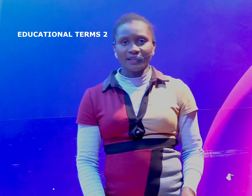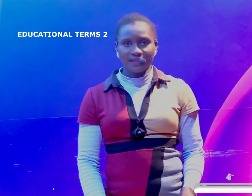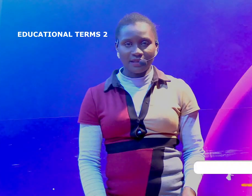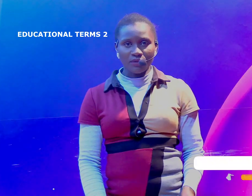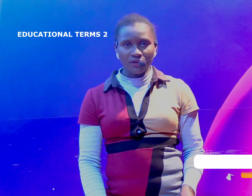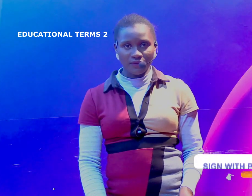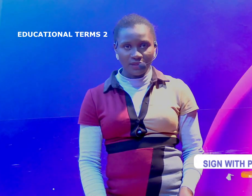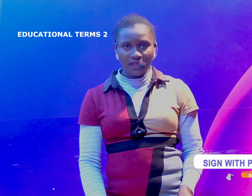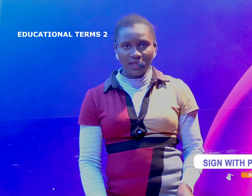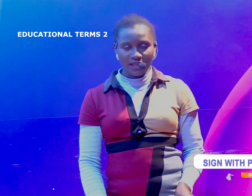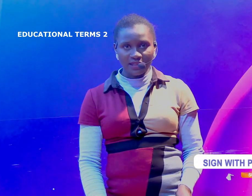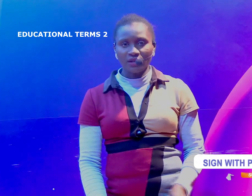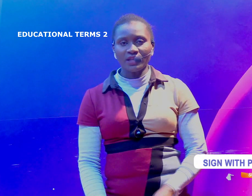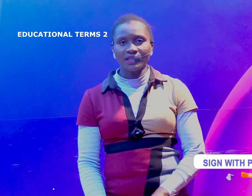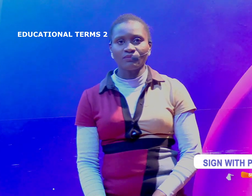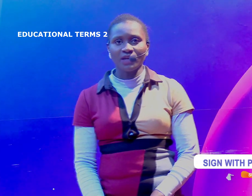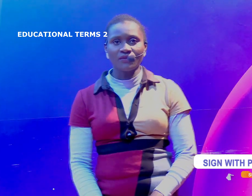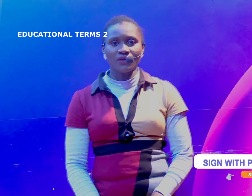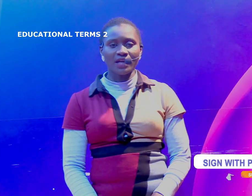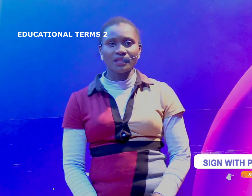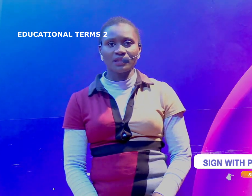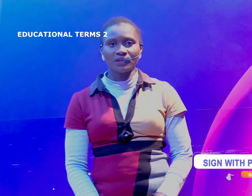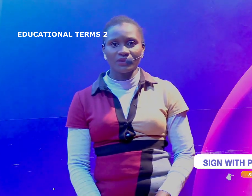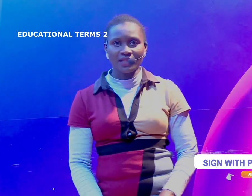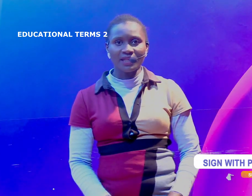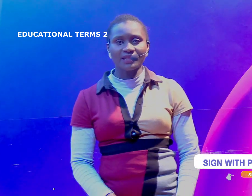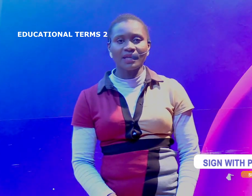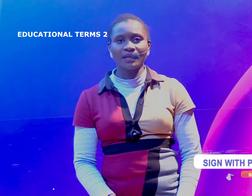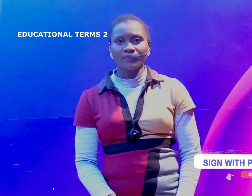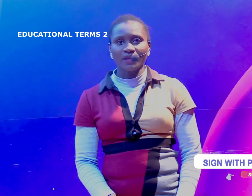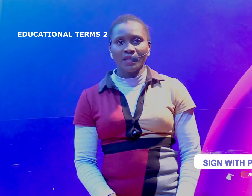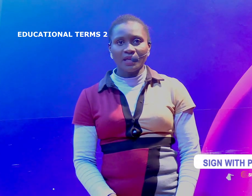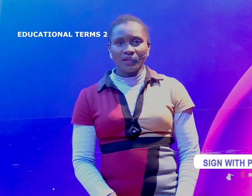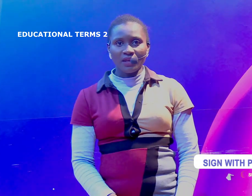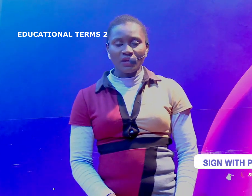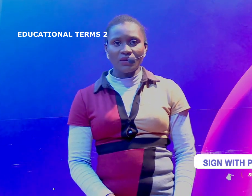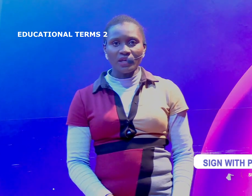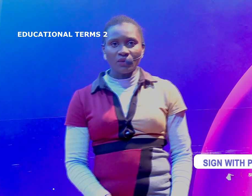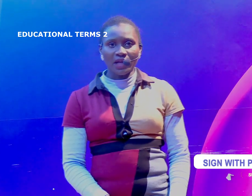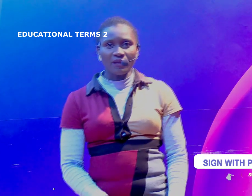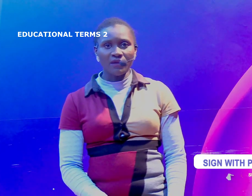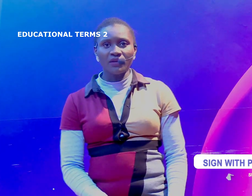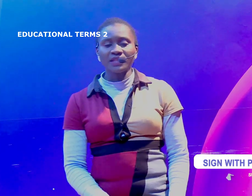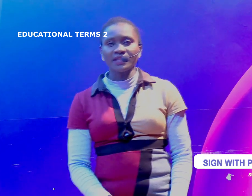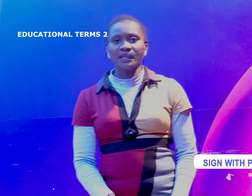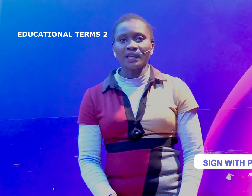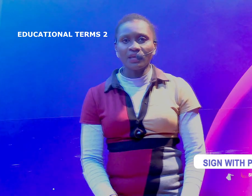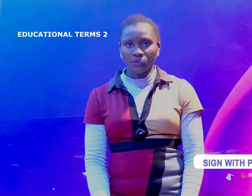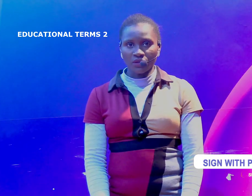it's a beautiful day that the Lord has made for us to see this day. Thank you and welcome, my viewer. This is another episode with